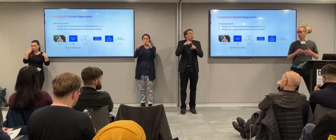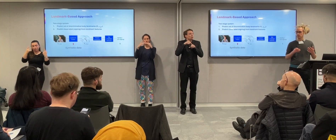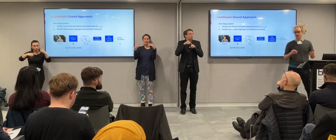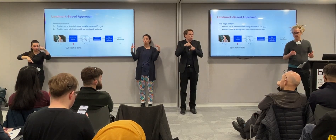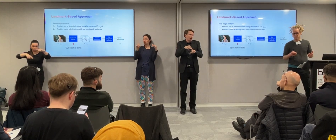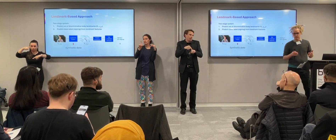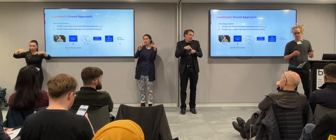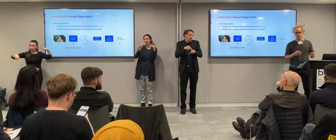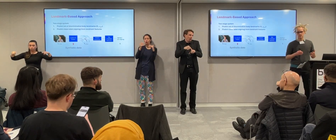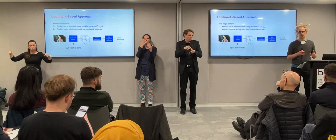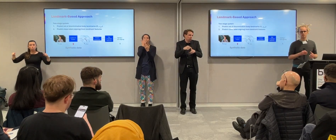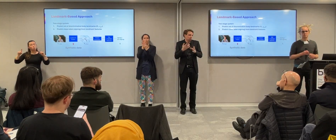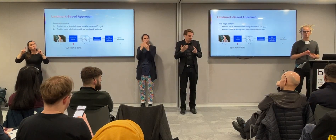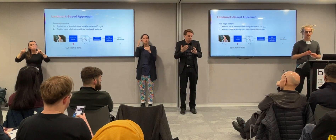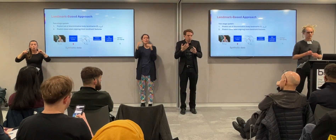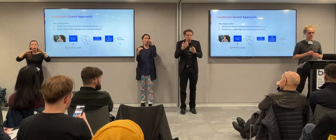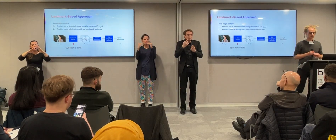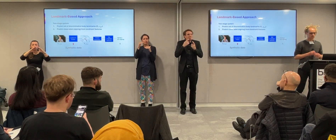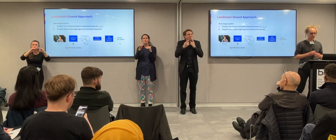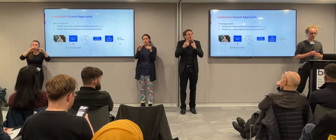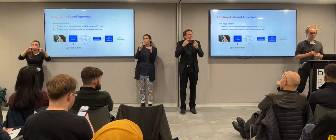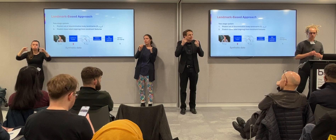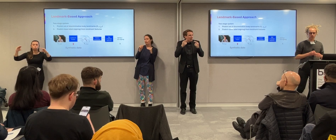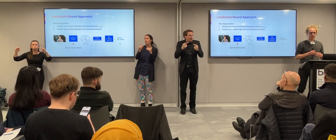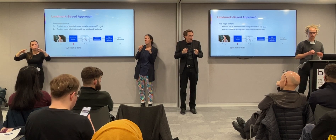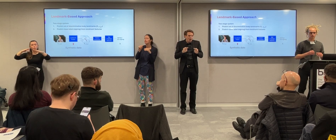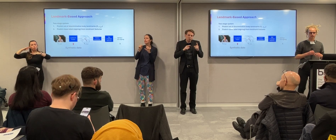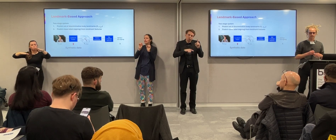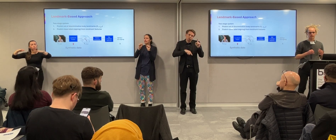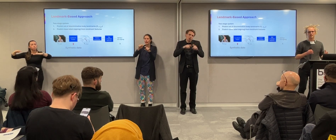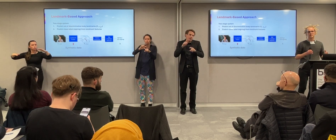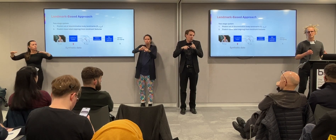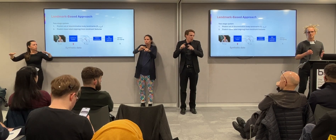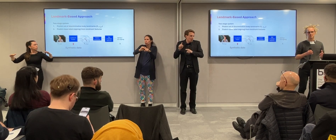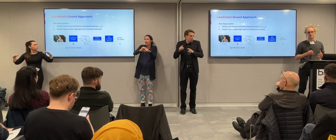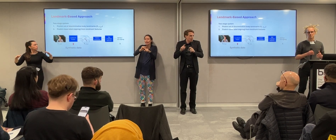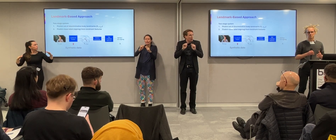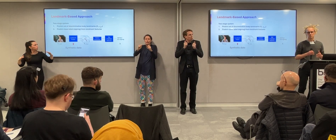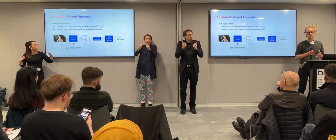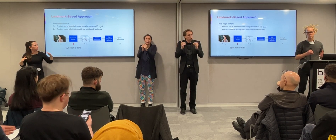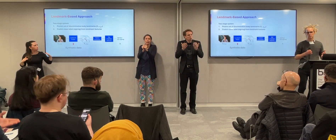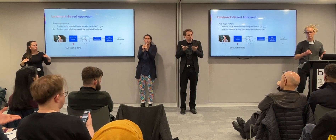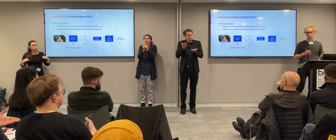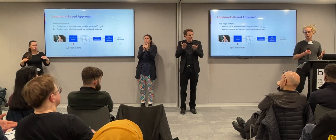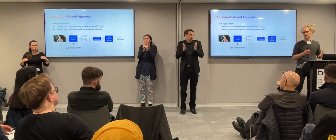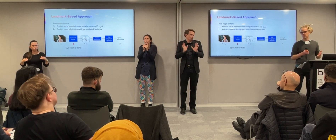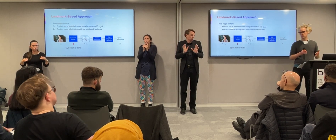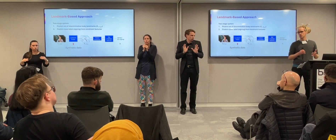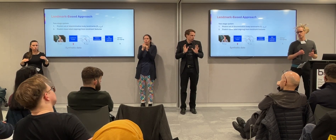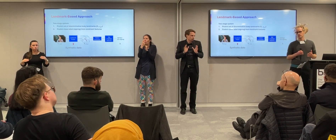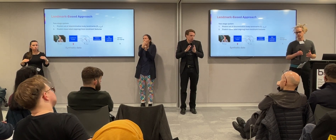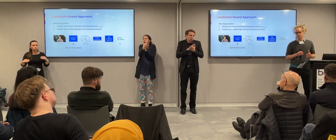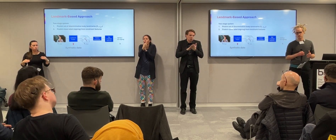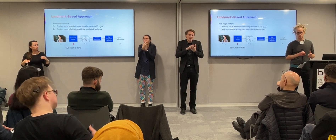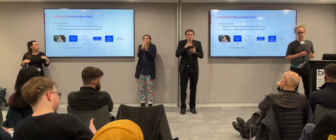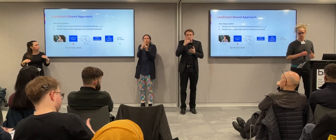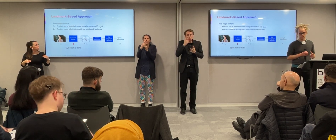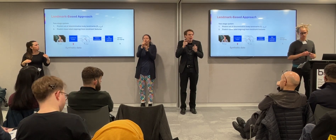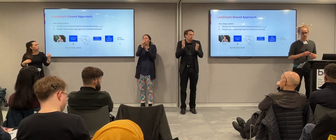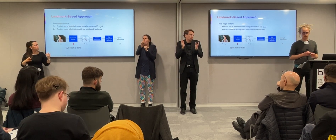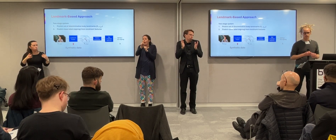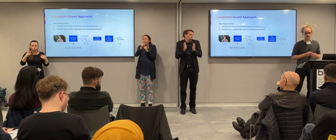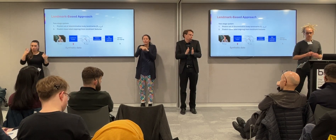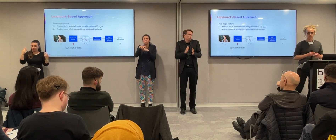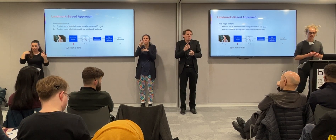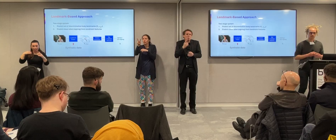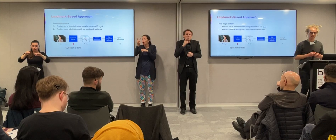very well balanced data, can be trained on as little as 1 or 200,000 images,